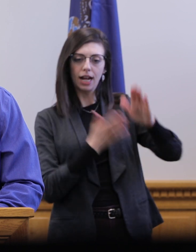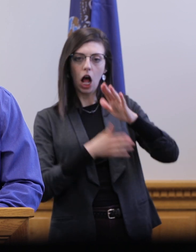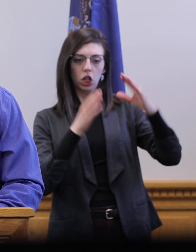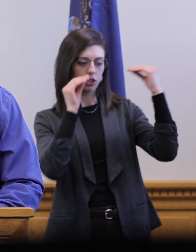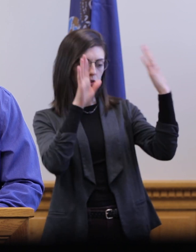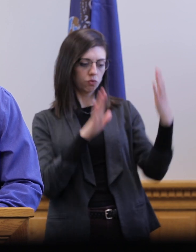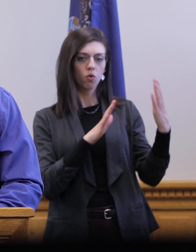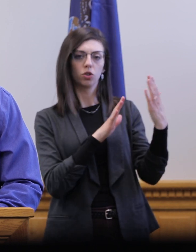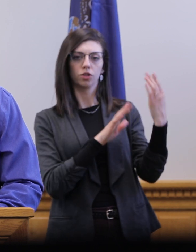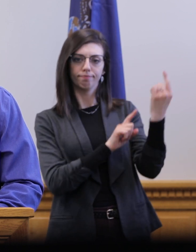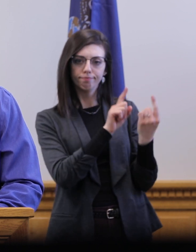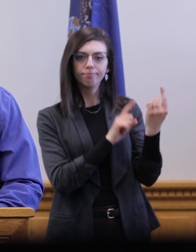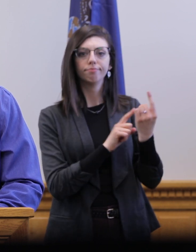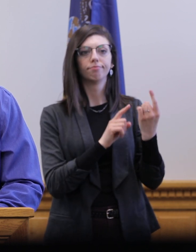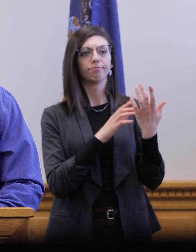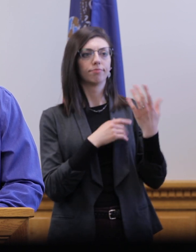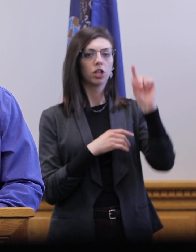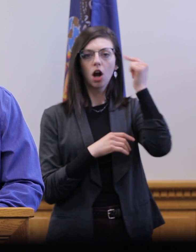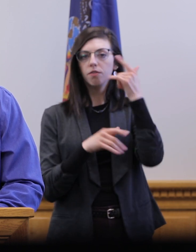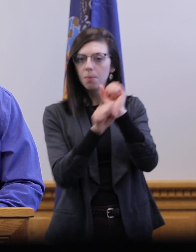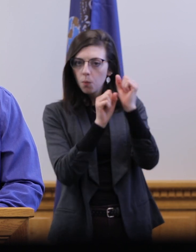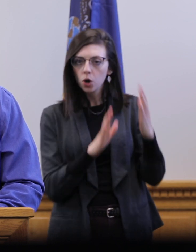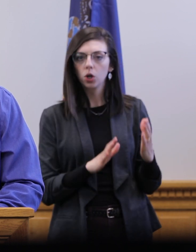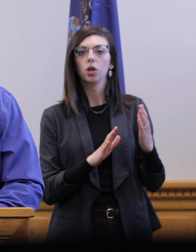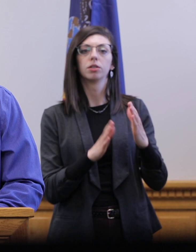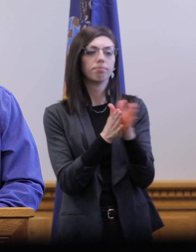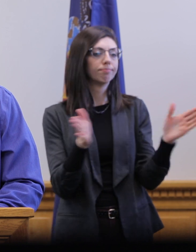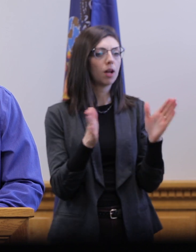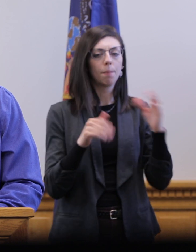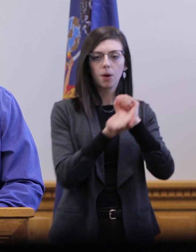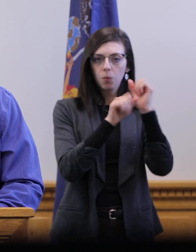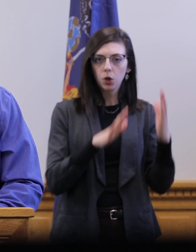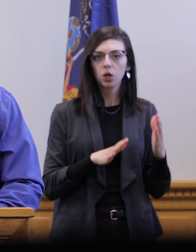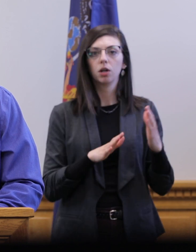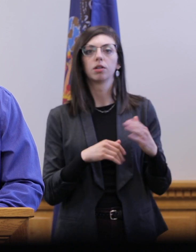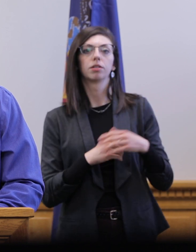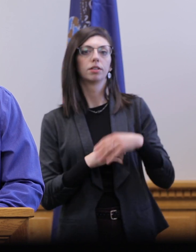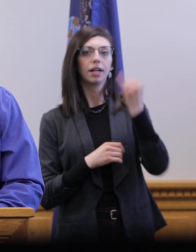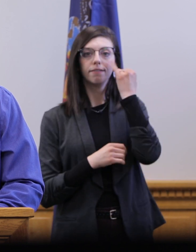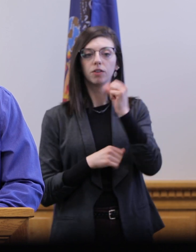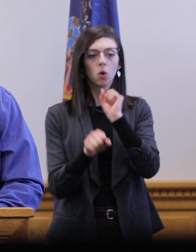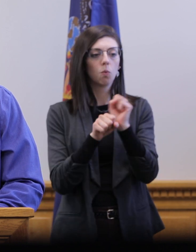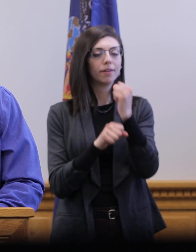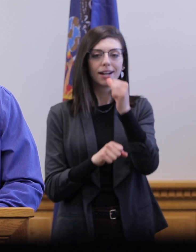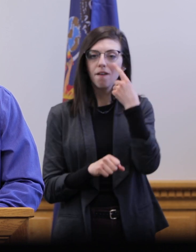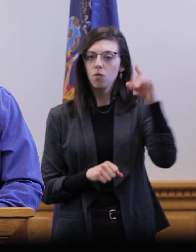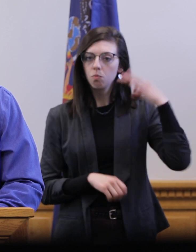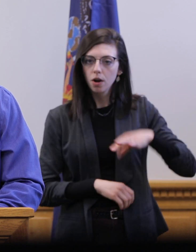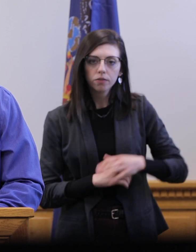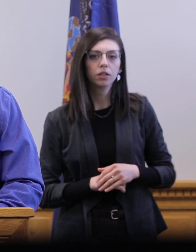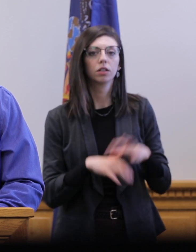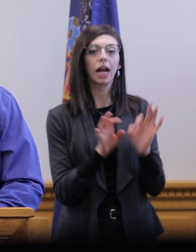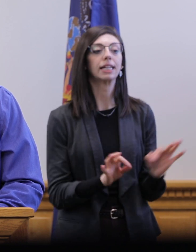staff, public-facing government workers and public employees, public-facing not-for-profit workers, and